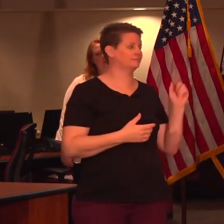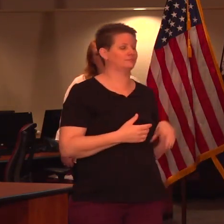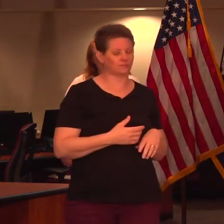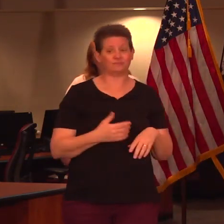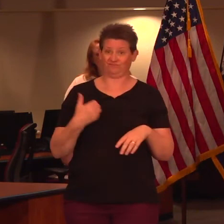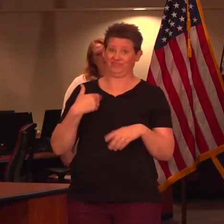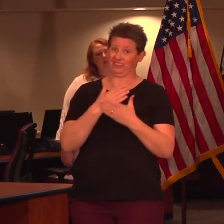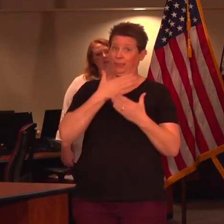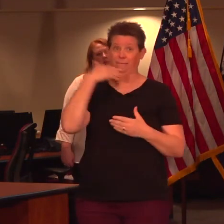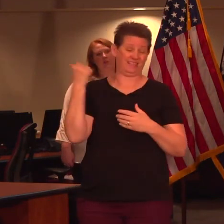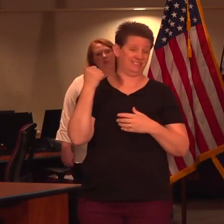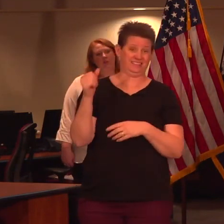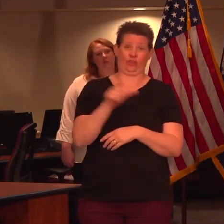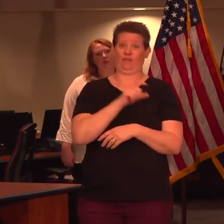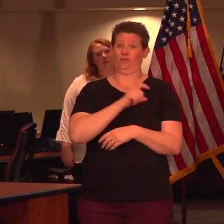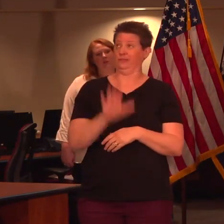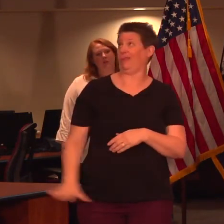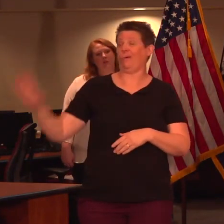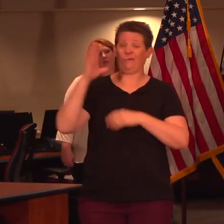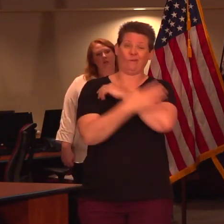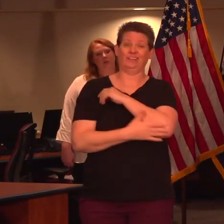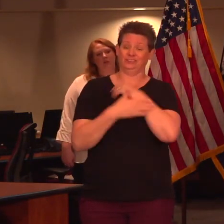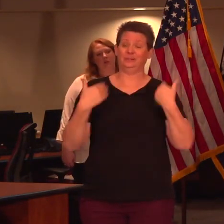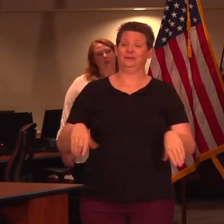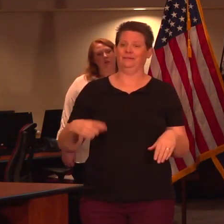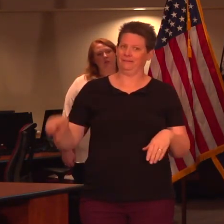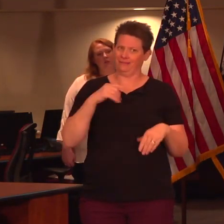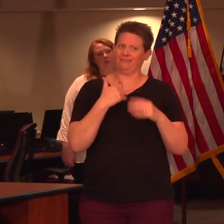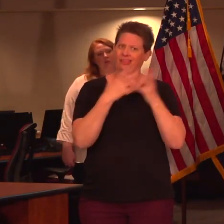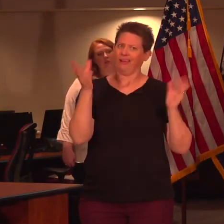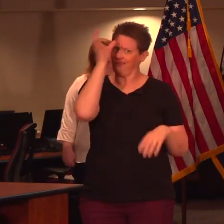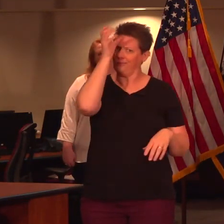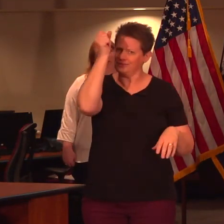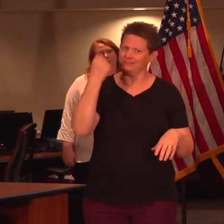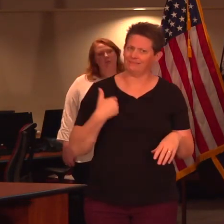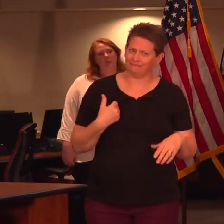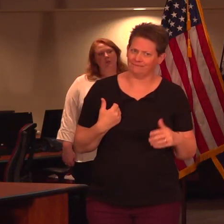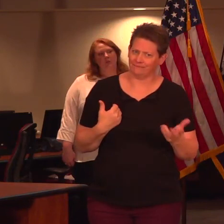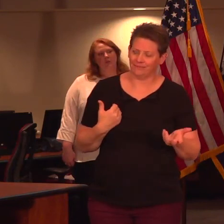have the best law enforcement in the whole country, I think, and they've got a lot of common sense. And